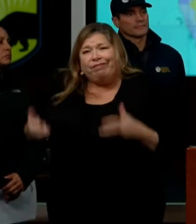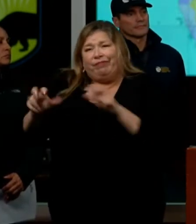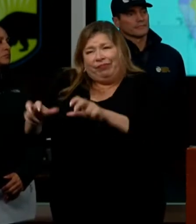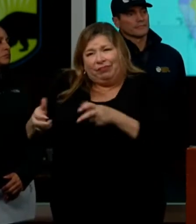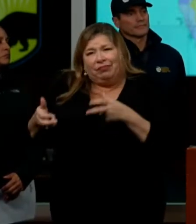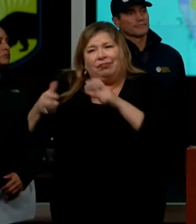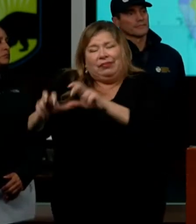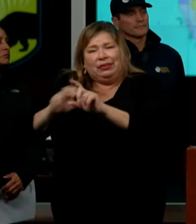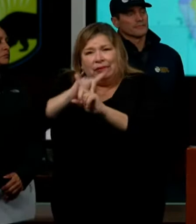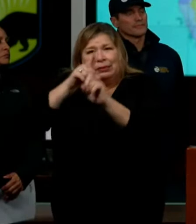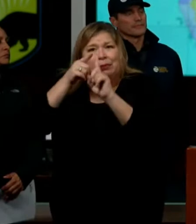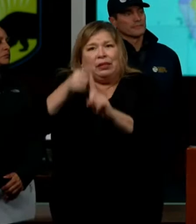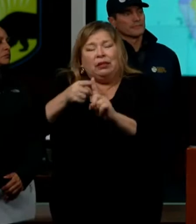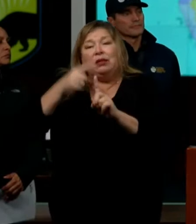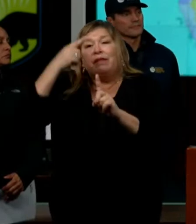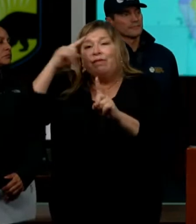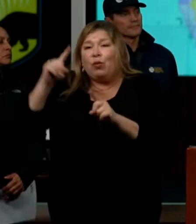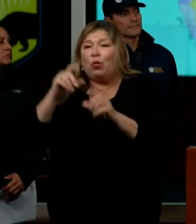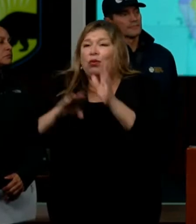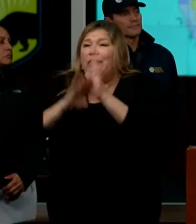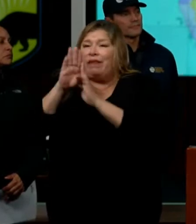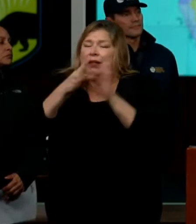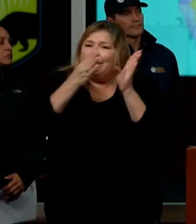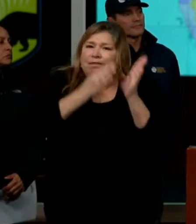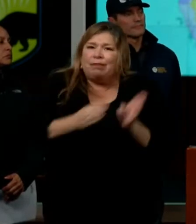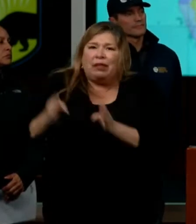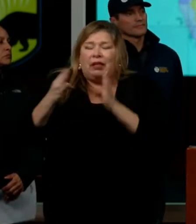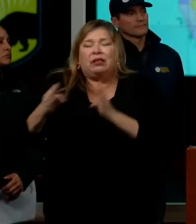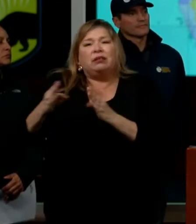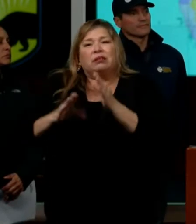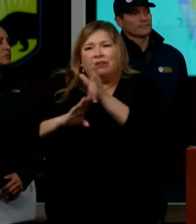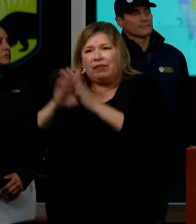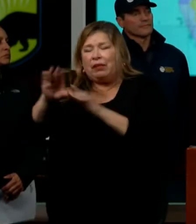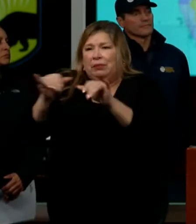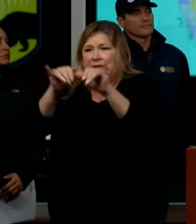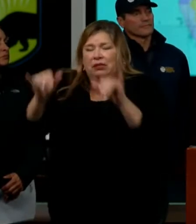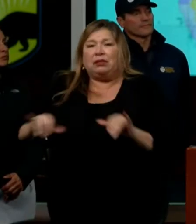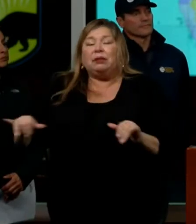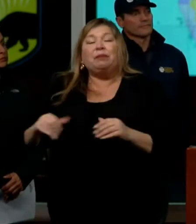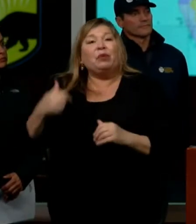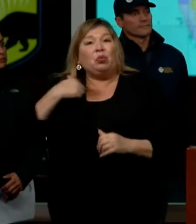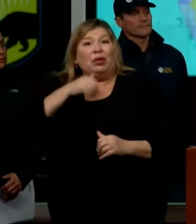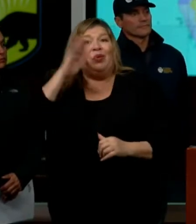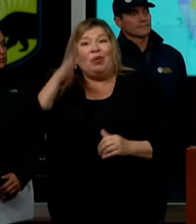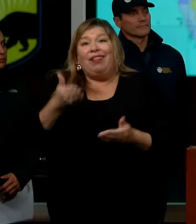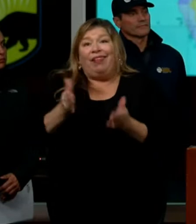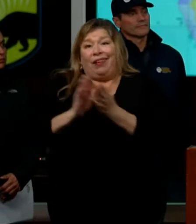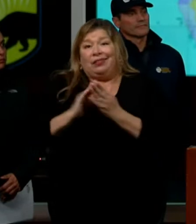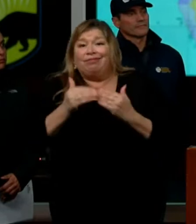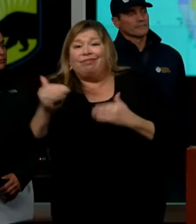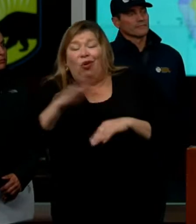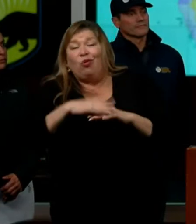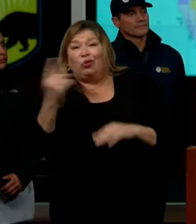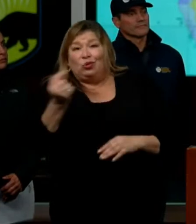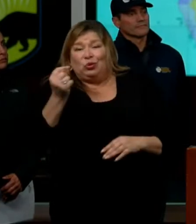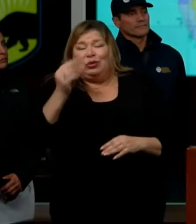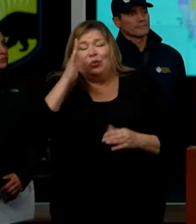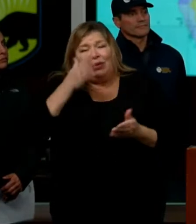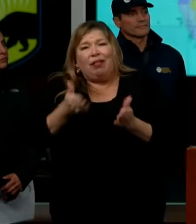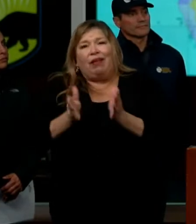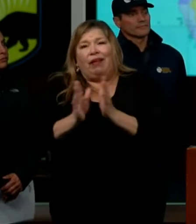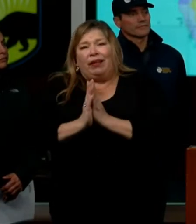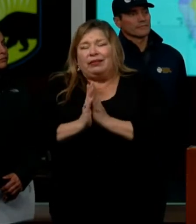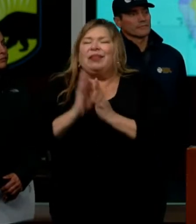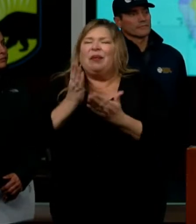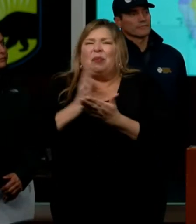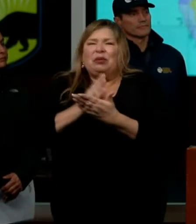years specifically in strategies in this space. We are going to be requesting on Tuesday with my budget that is already